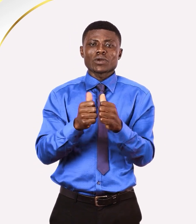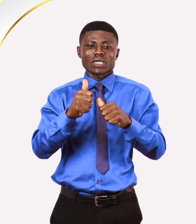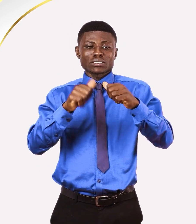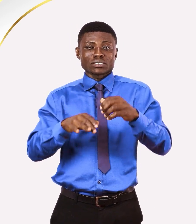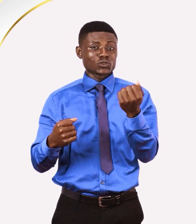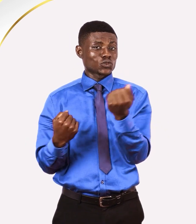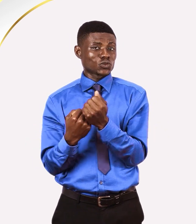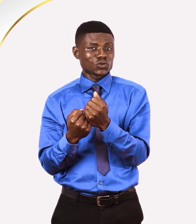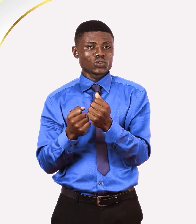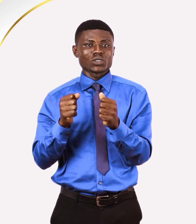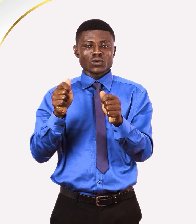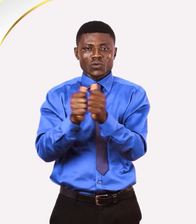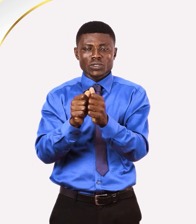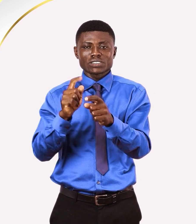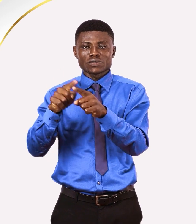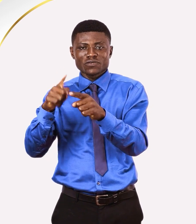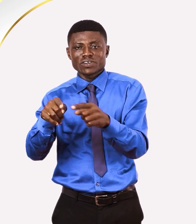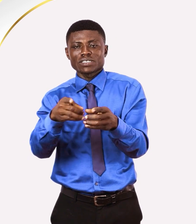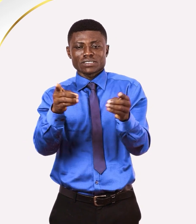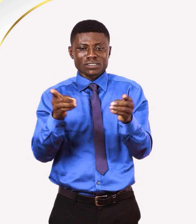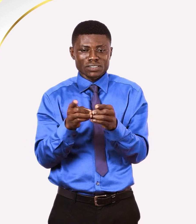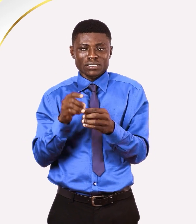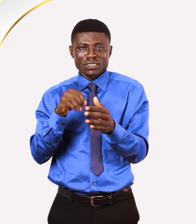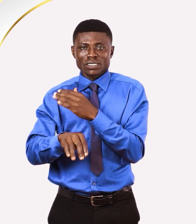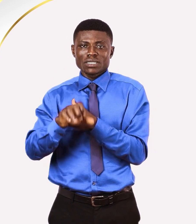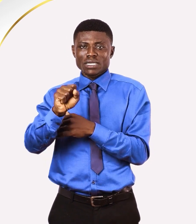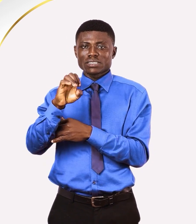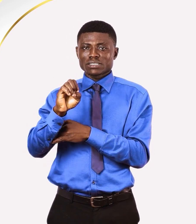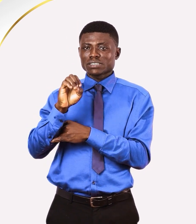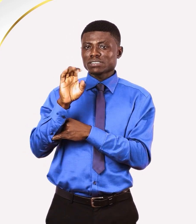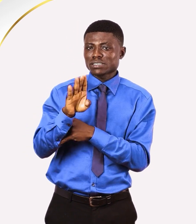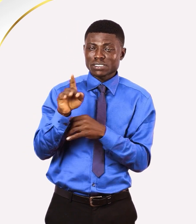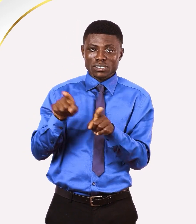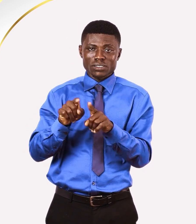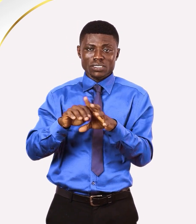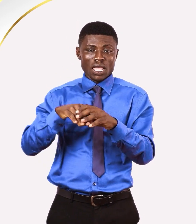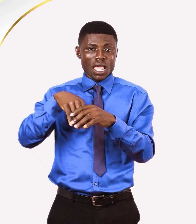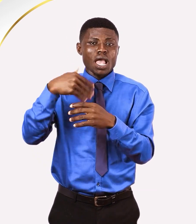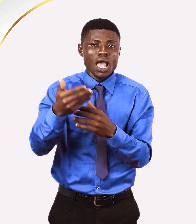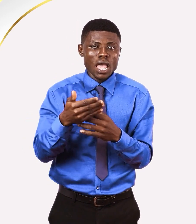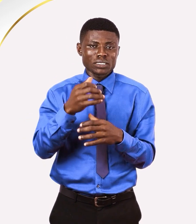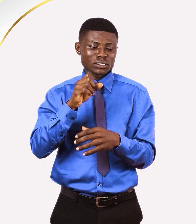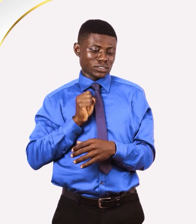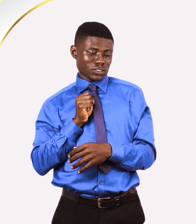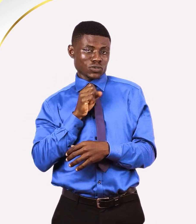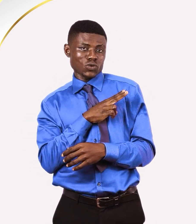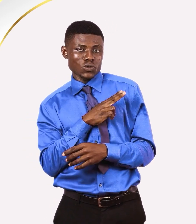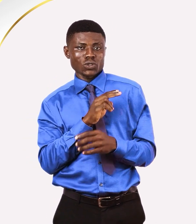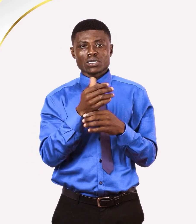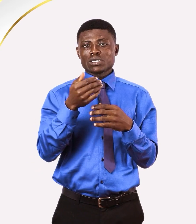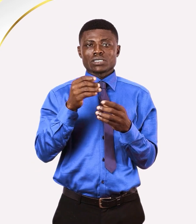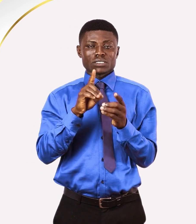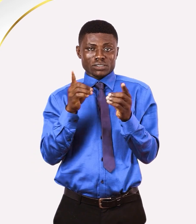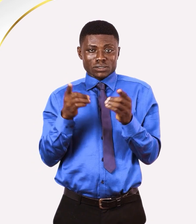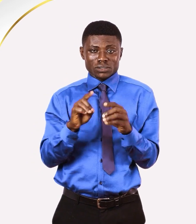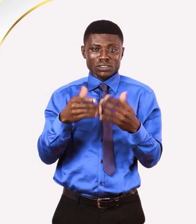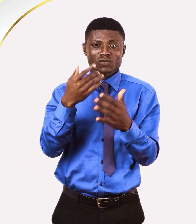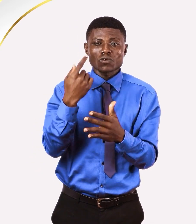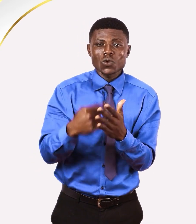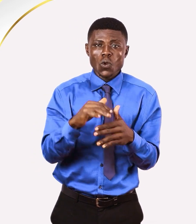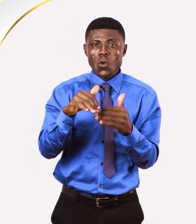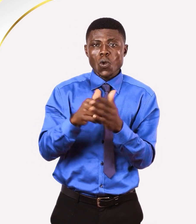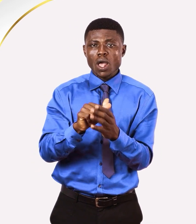administrative support to the various departments in the SEC and external stakeholders. The department